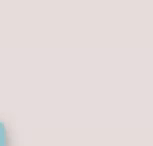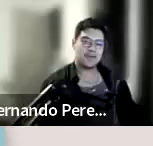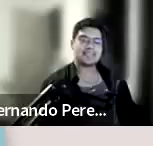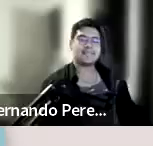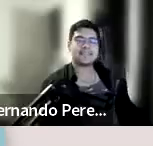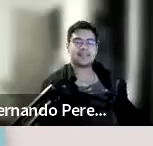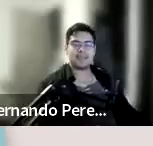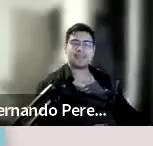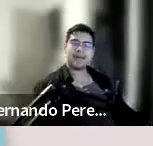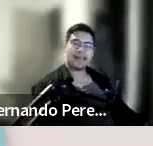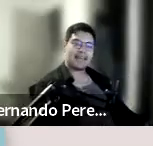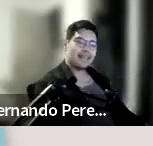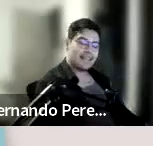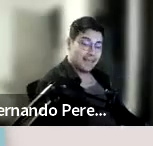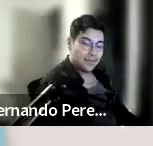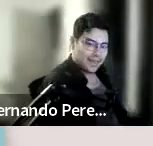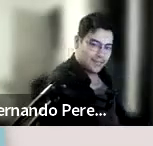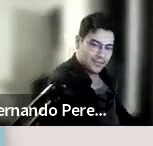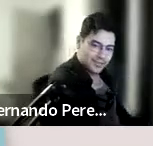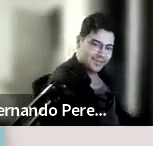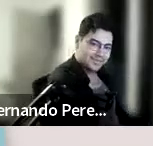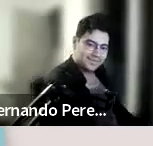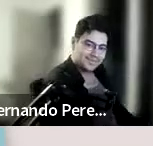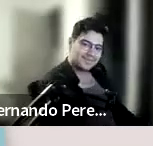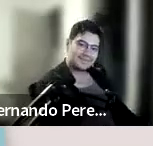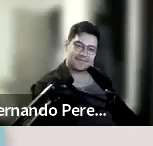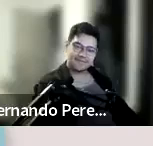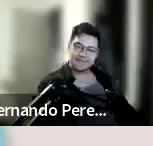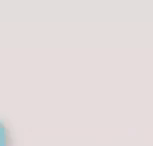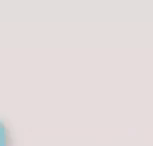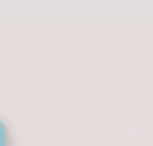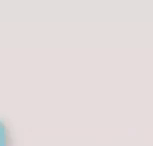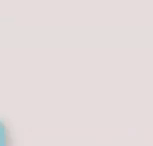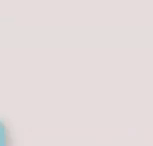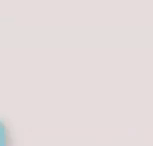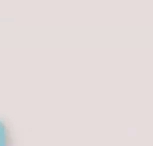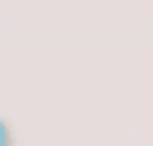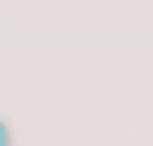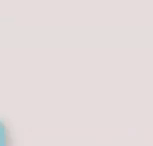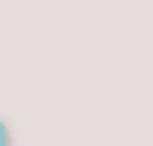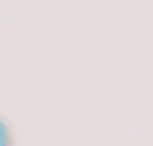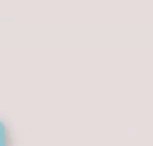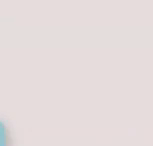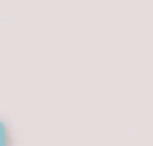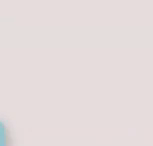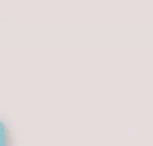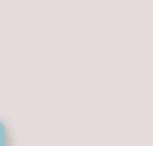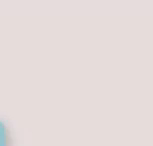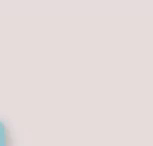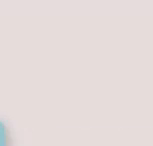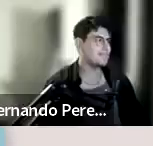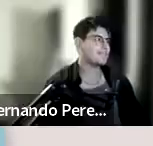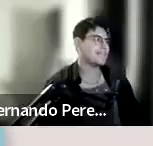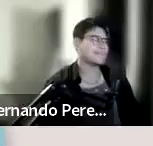puede servir también para qué buena foto. Sería what a nice photo. Very good. That's